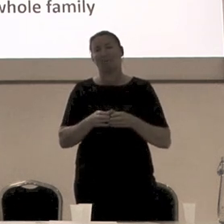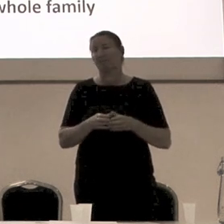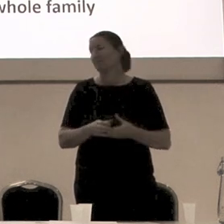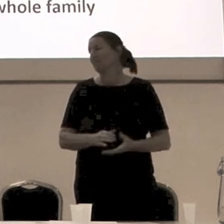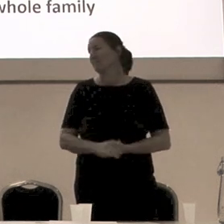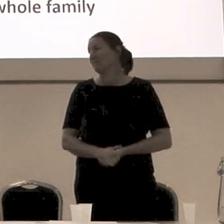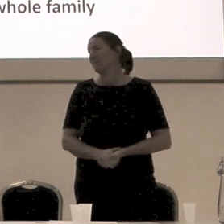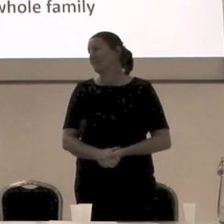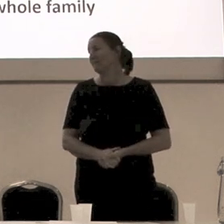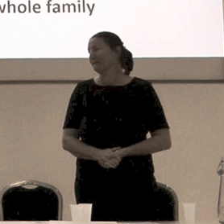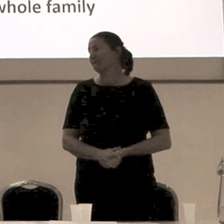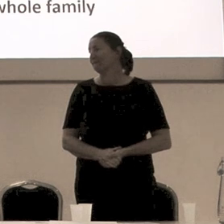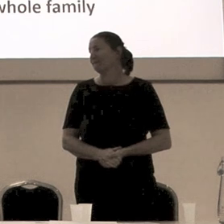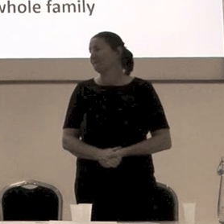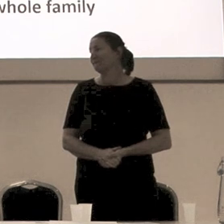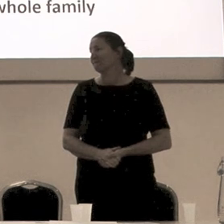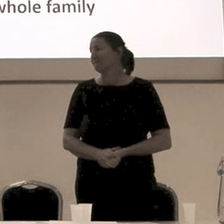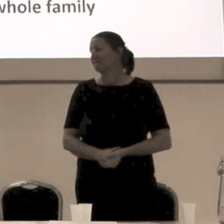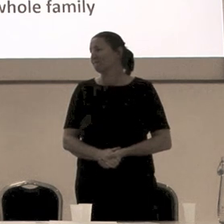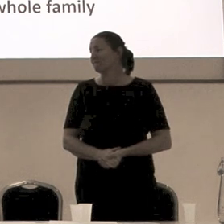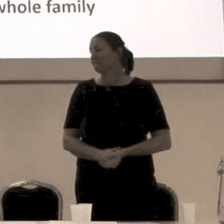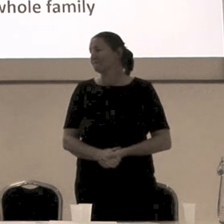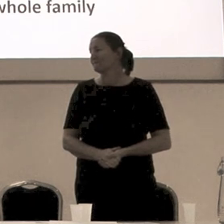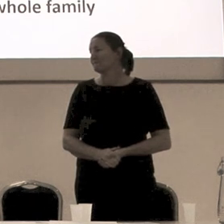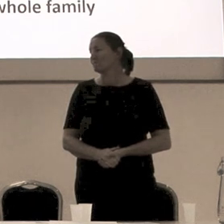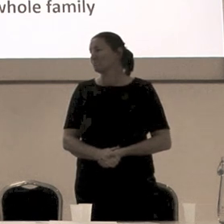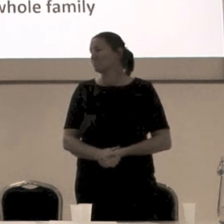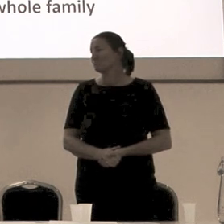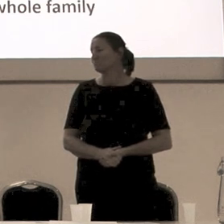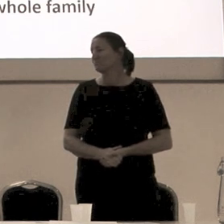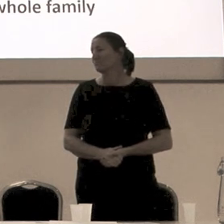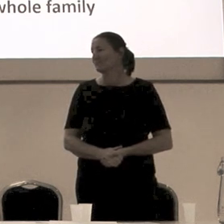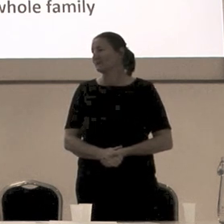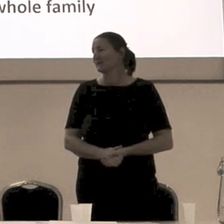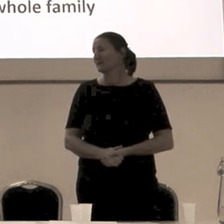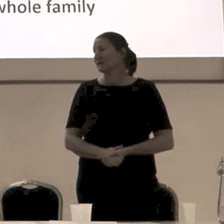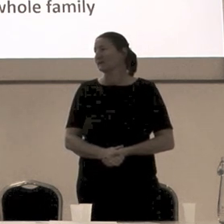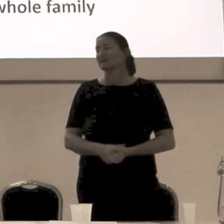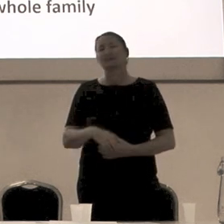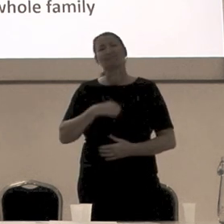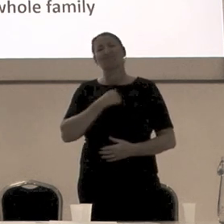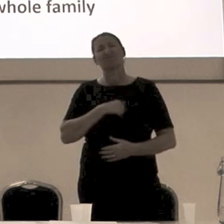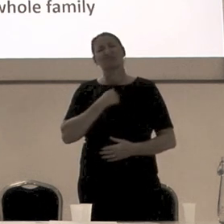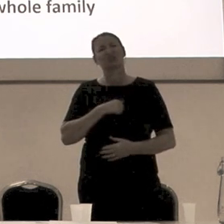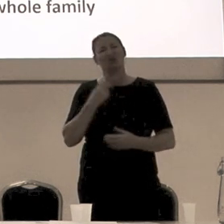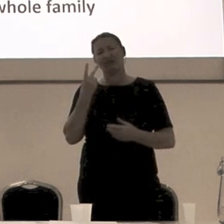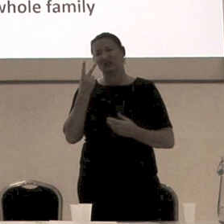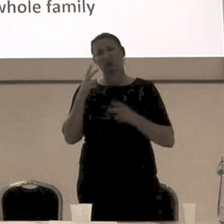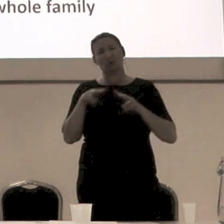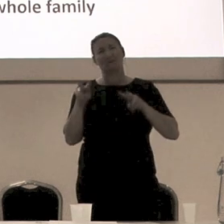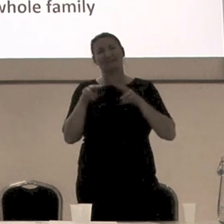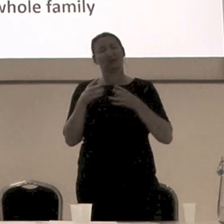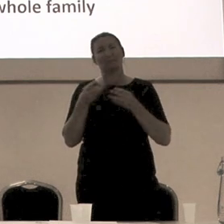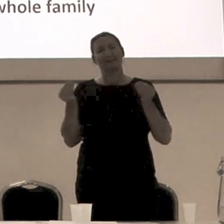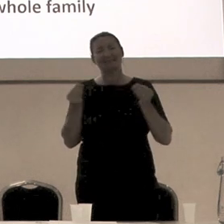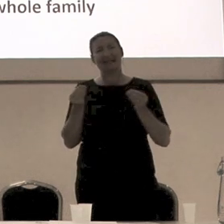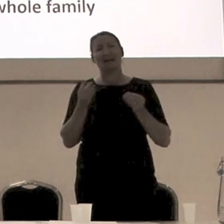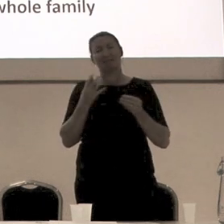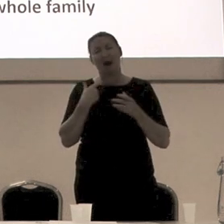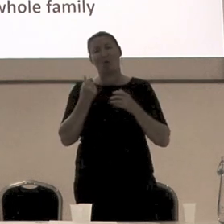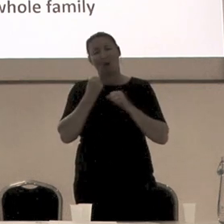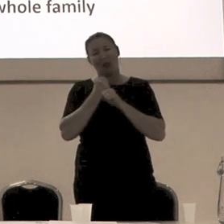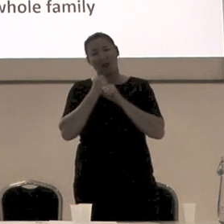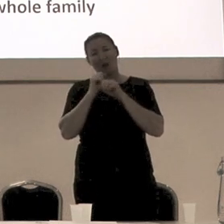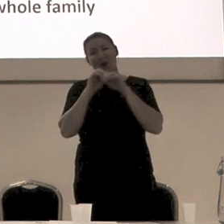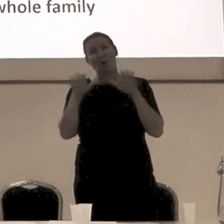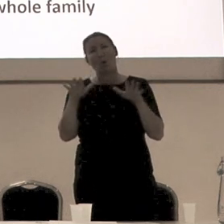other things. Thank you, Susan. Okay, so I think, I'm sorry about the last two we didn't get. They will all be out